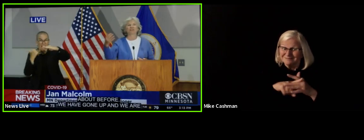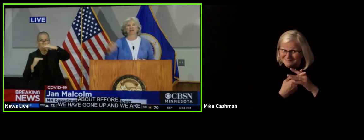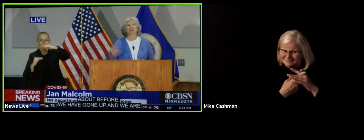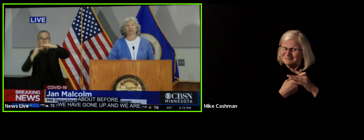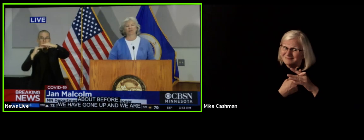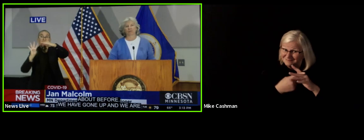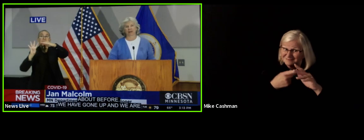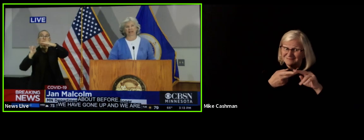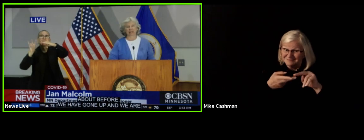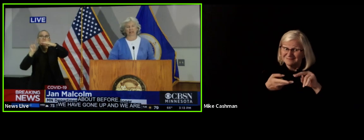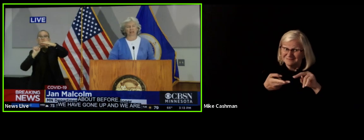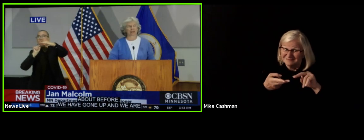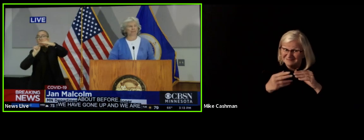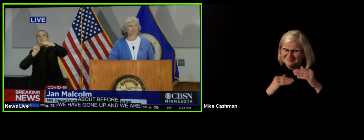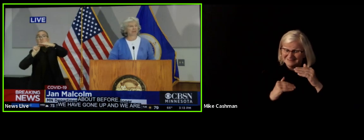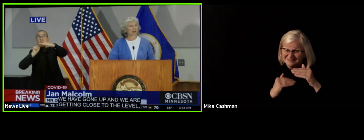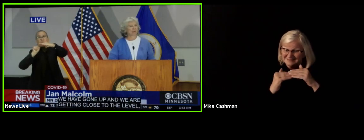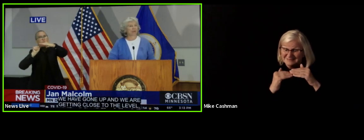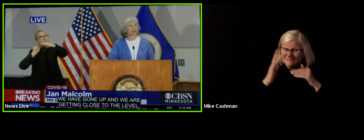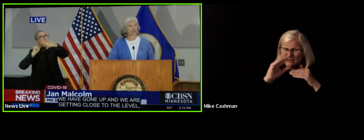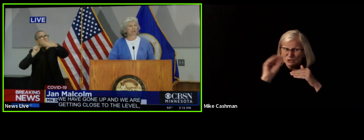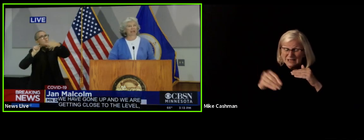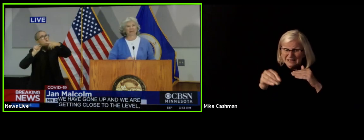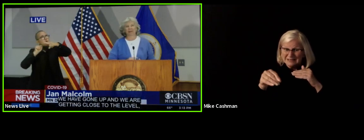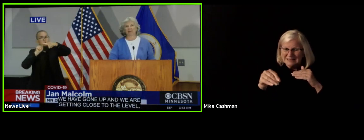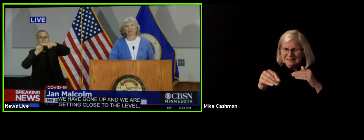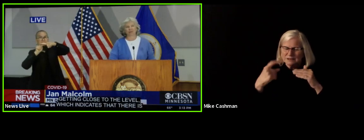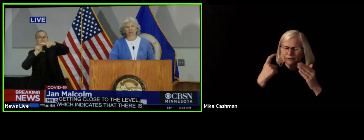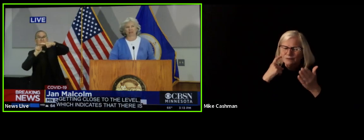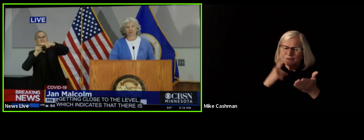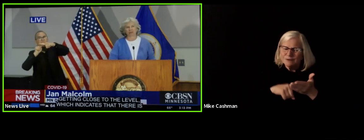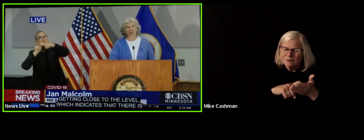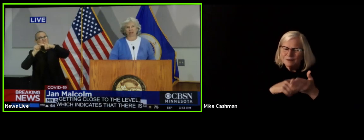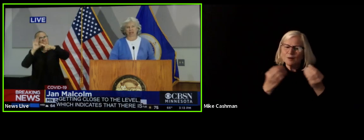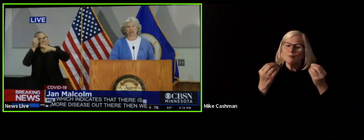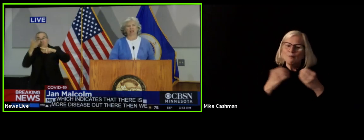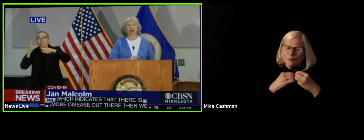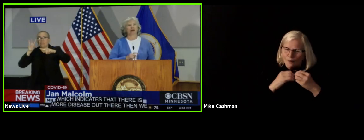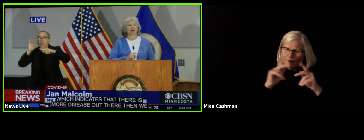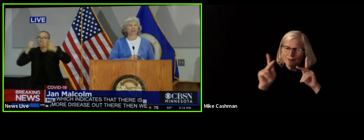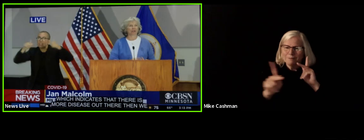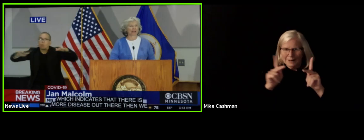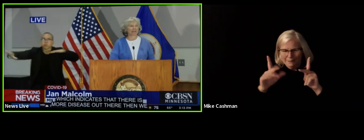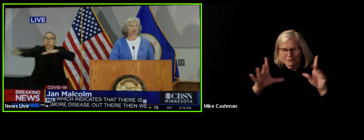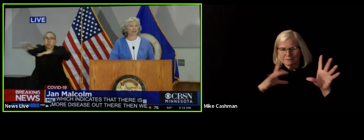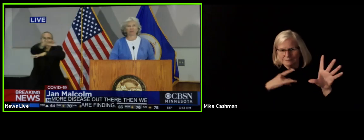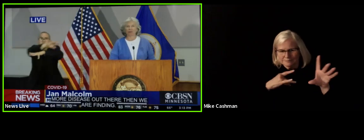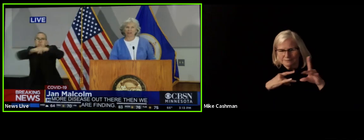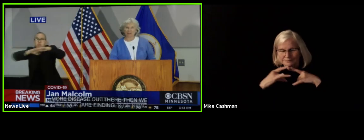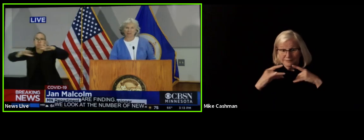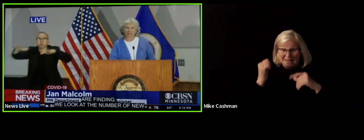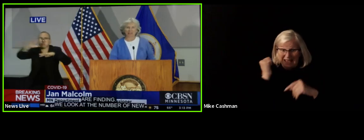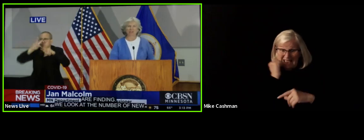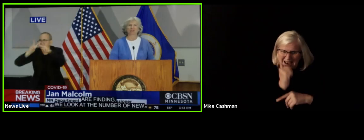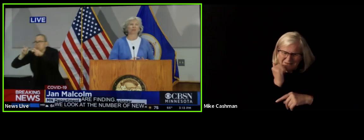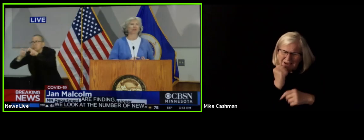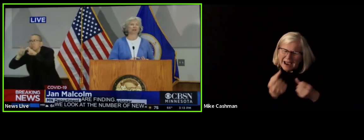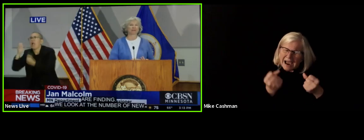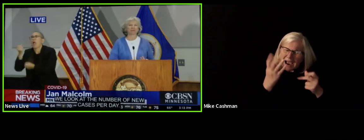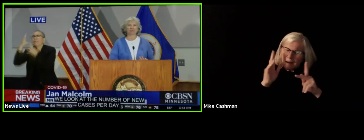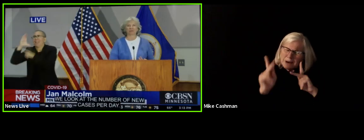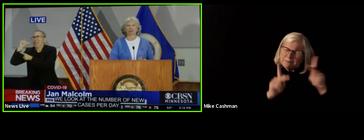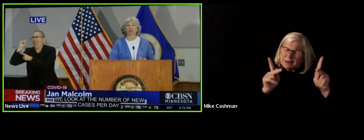disease out there than we're finding. We look at the number of new cases per day. We look at the number of new hospitalizations. We